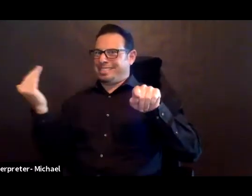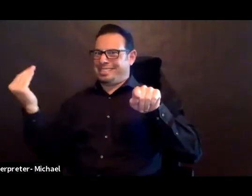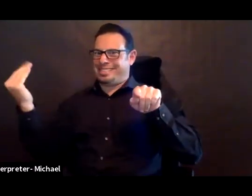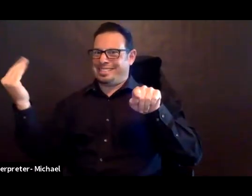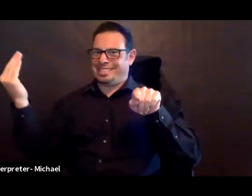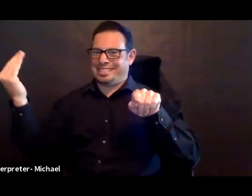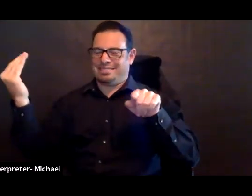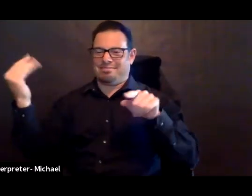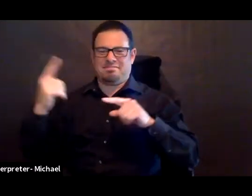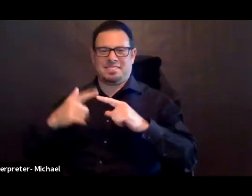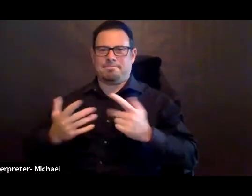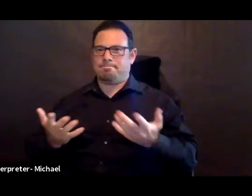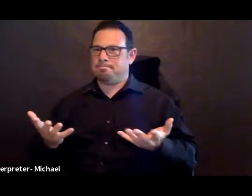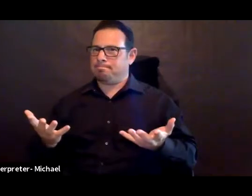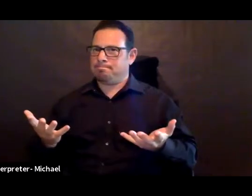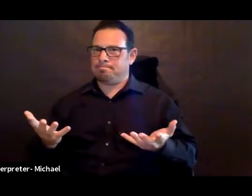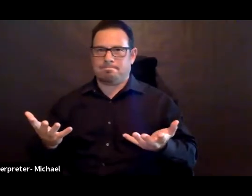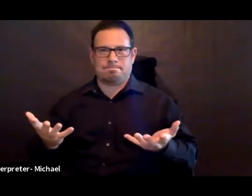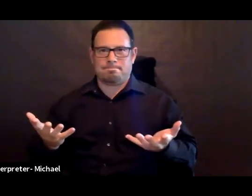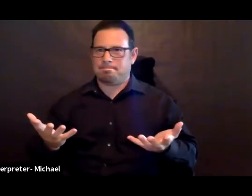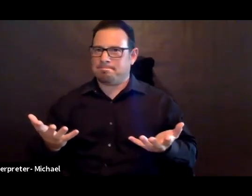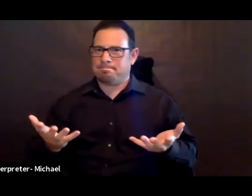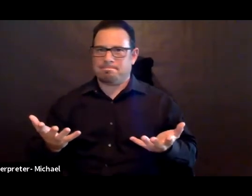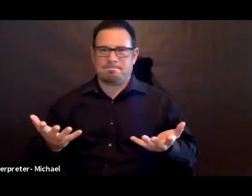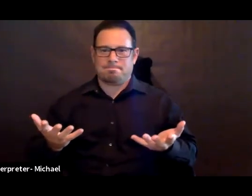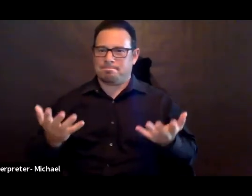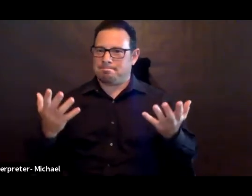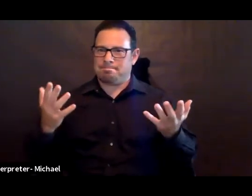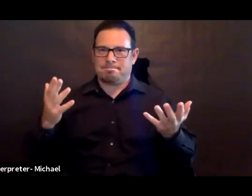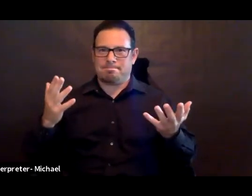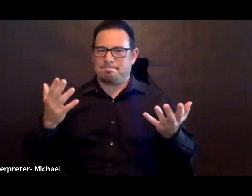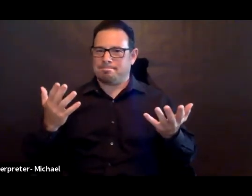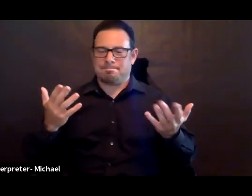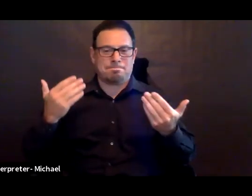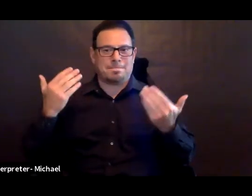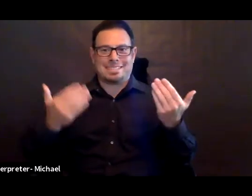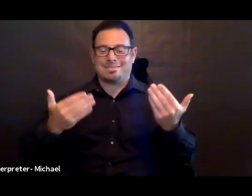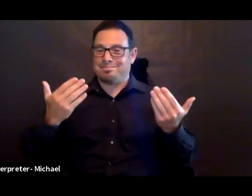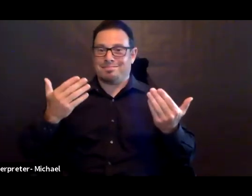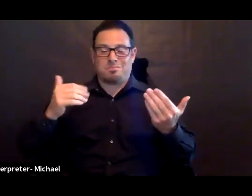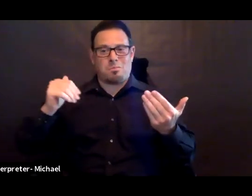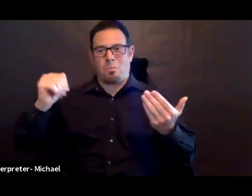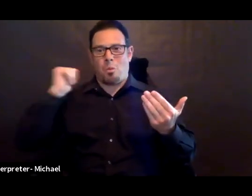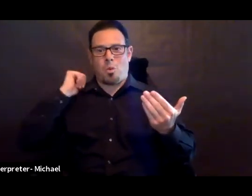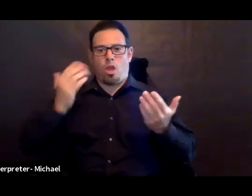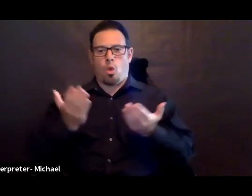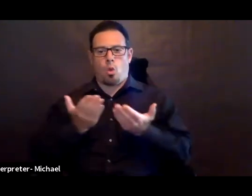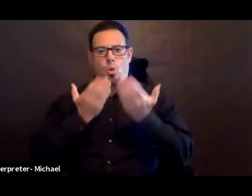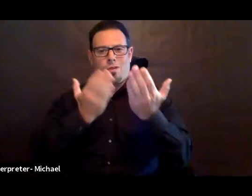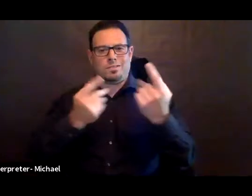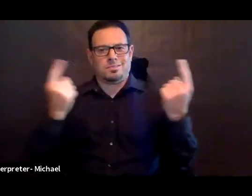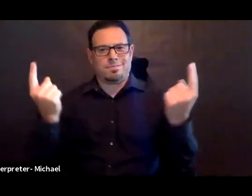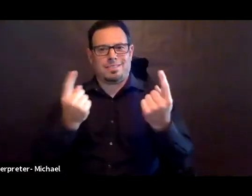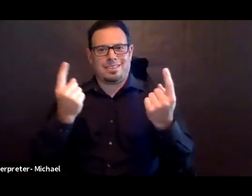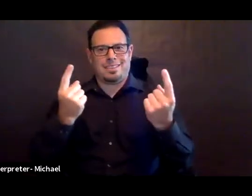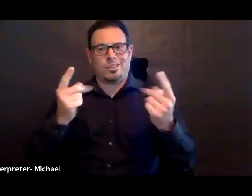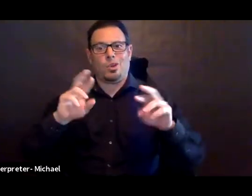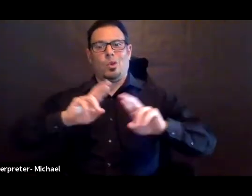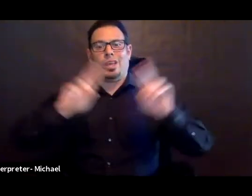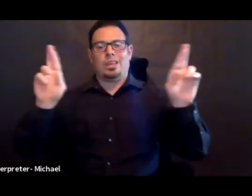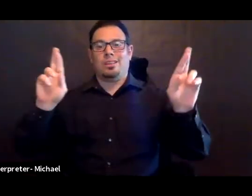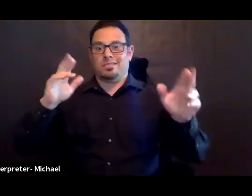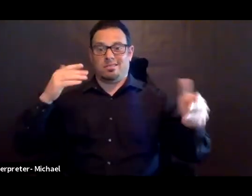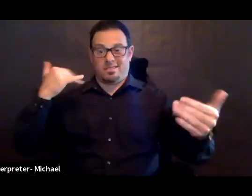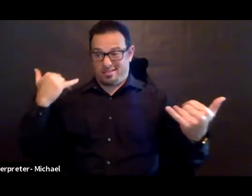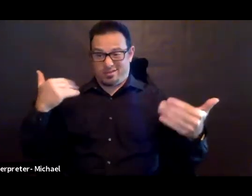continue to watch for that. And as for the full FDA approval, meaning licensure of the vaccines,